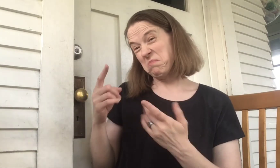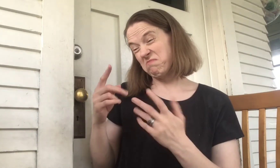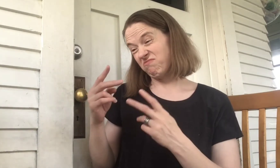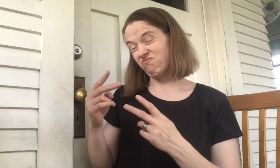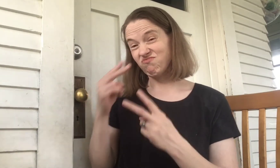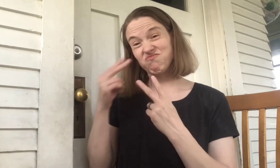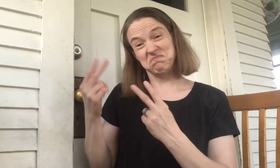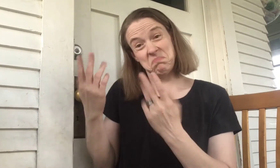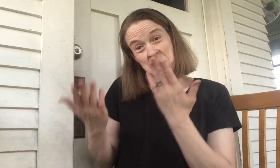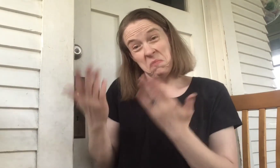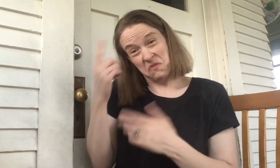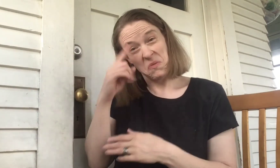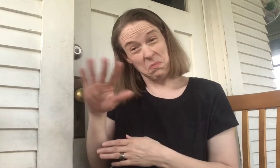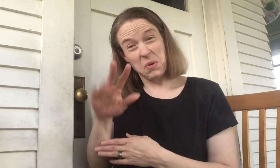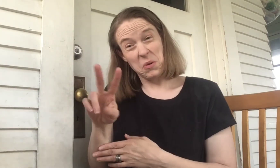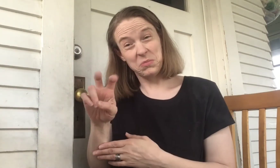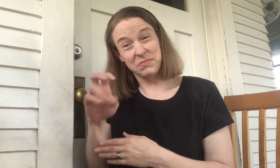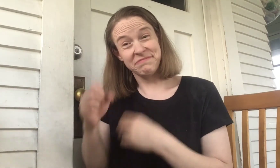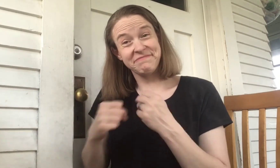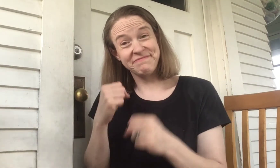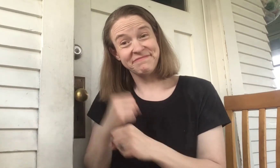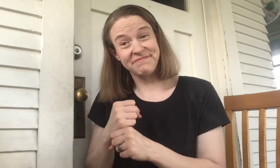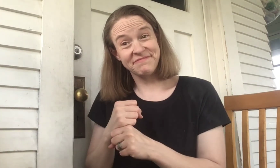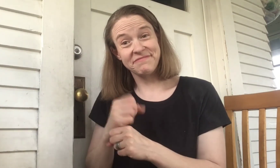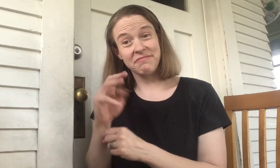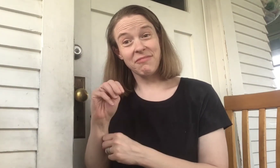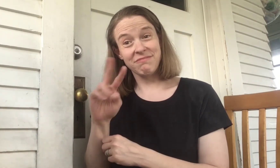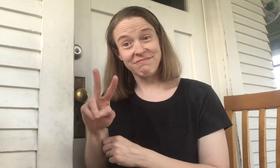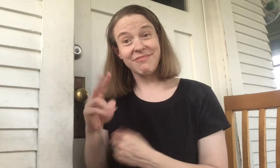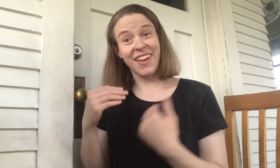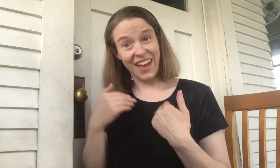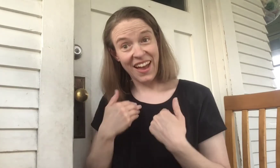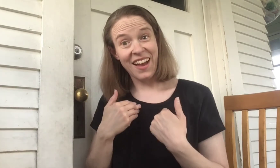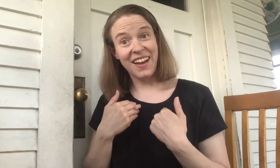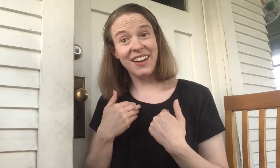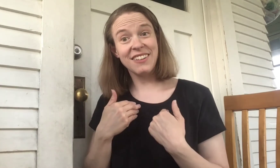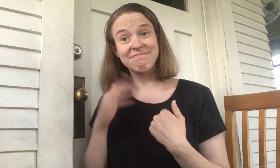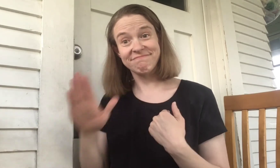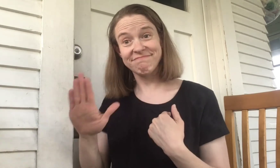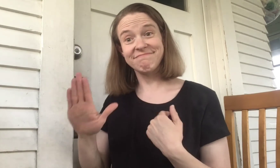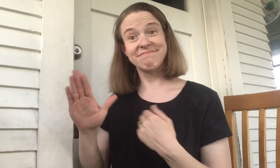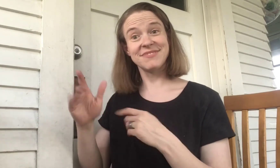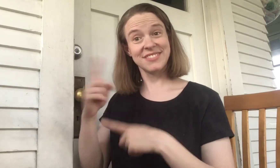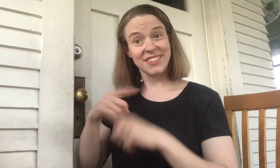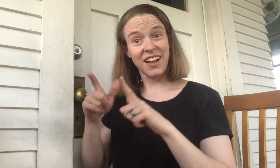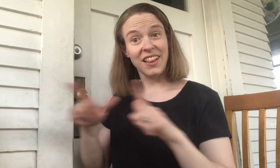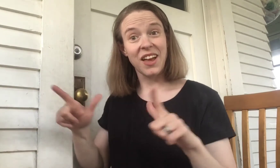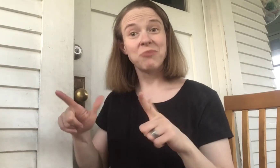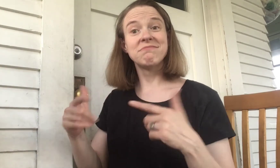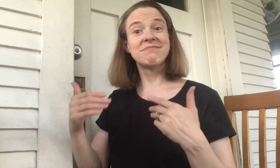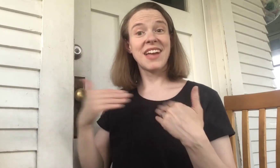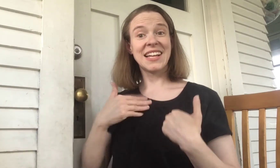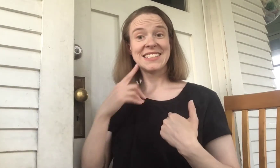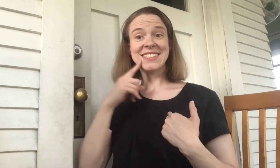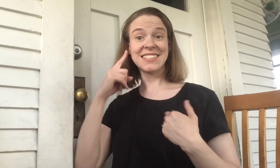But so, looking back for probably about 200 years, Martha's Vineyard had their own sign